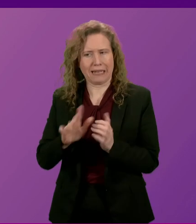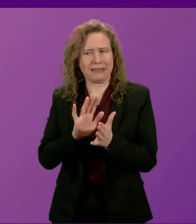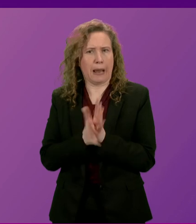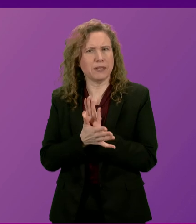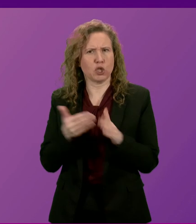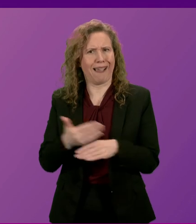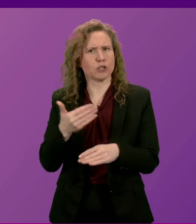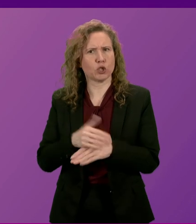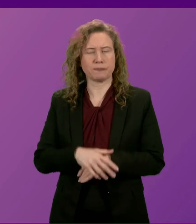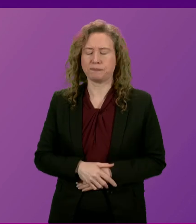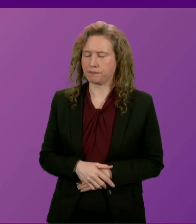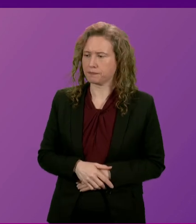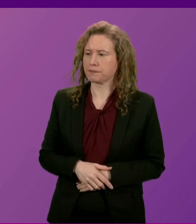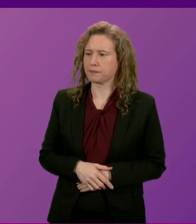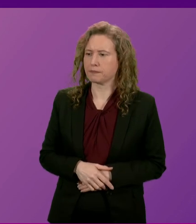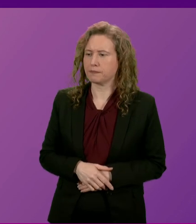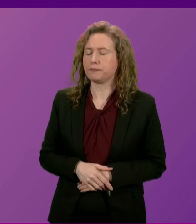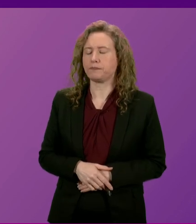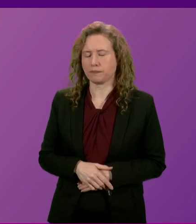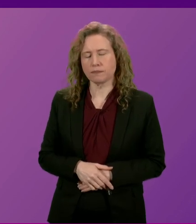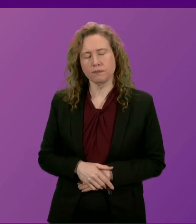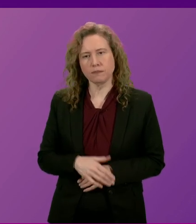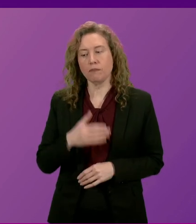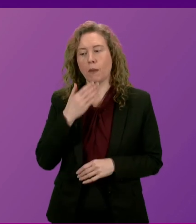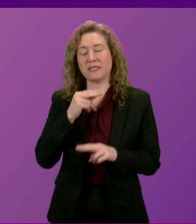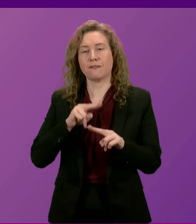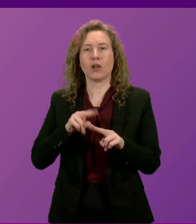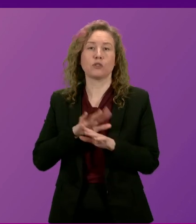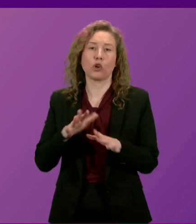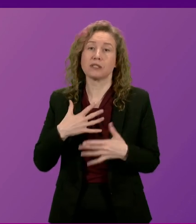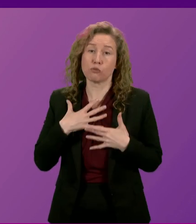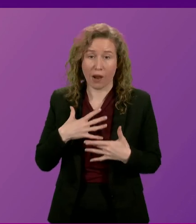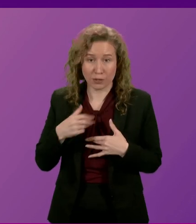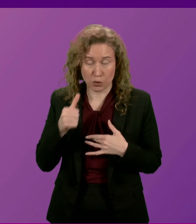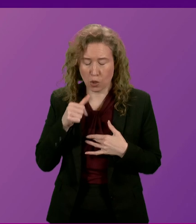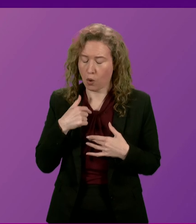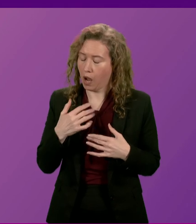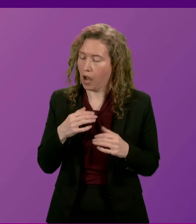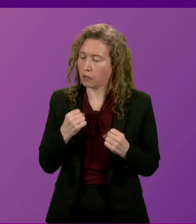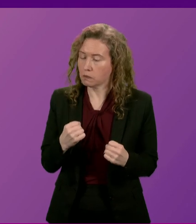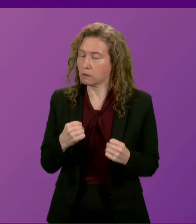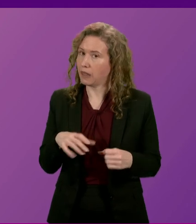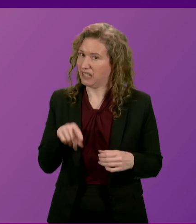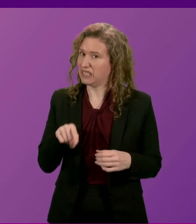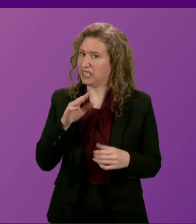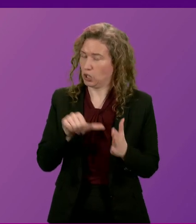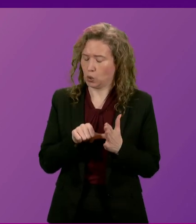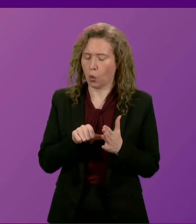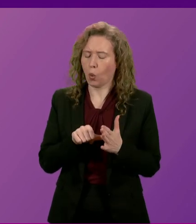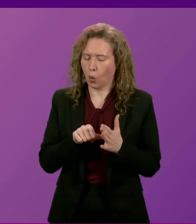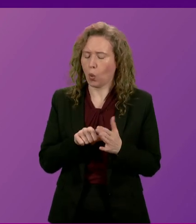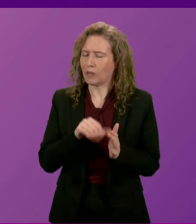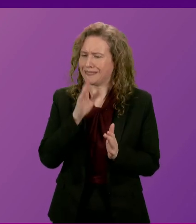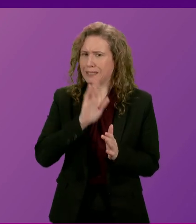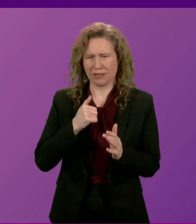First Minister. President, sir, Mr Fraser will not be surprised to know that I take this issue deadly seriously as